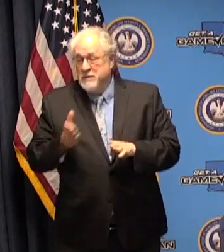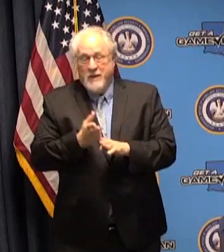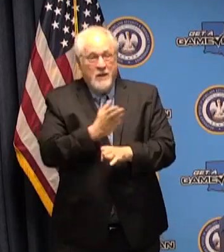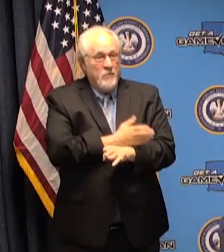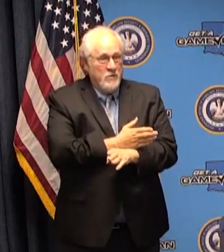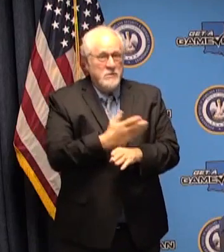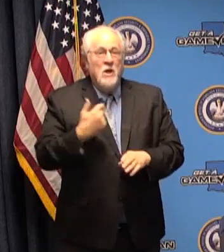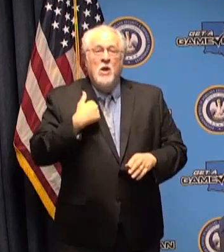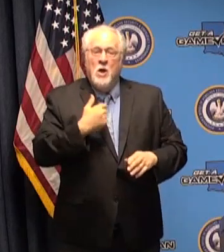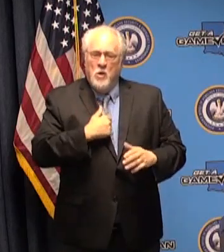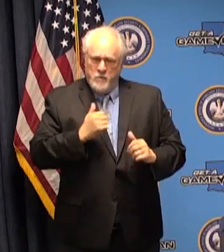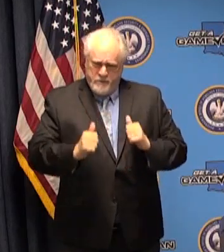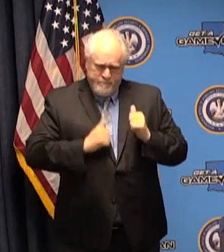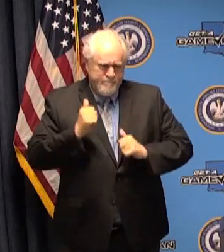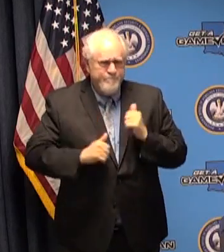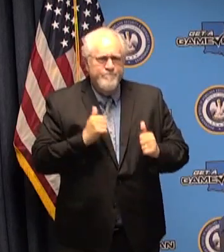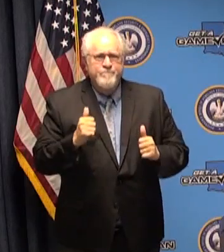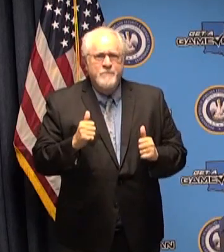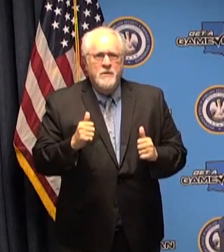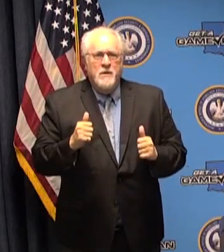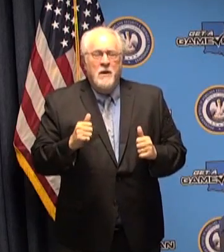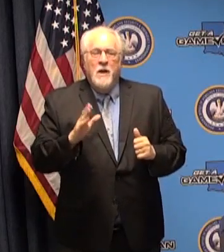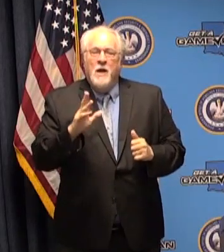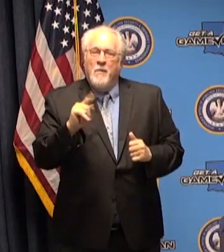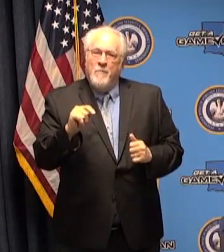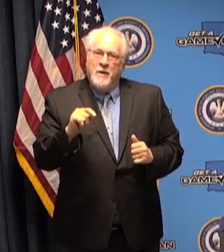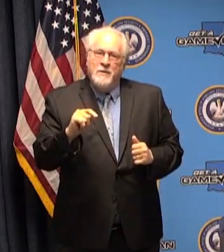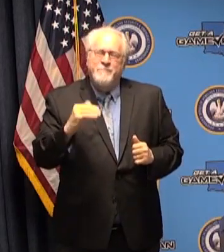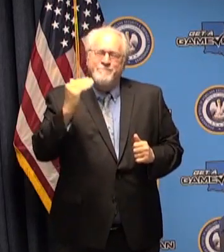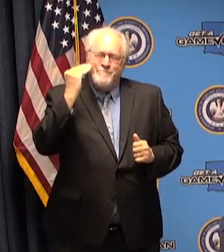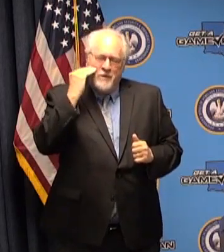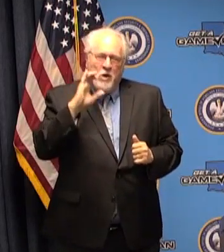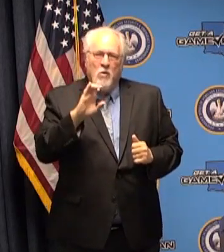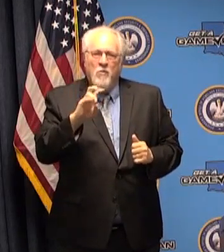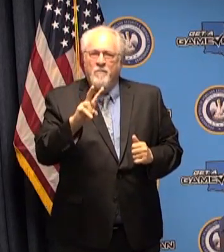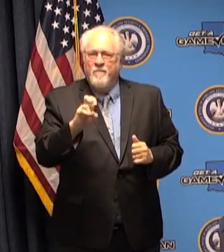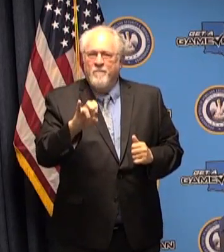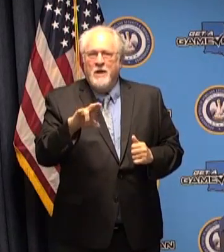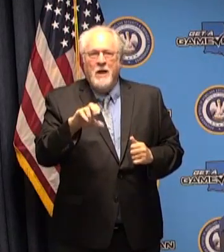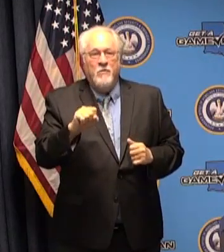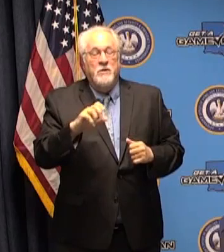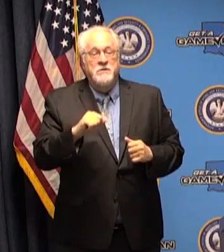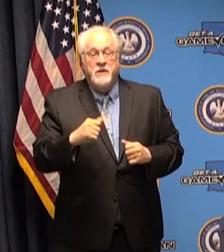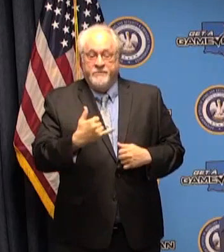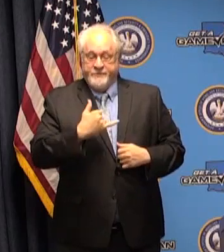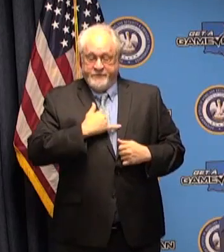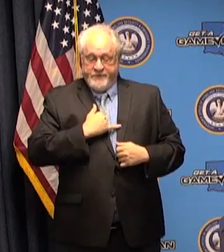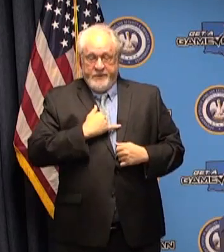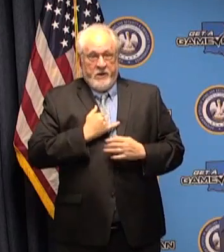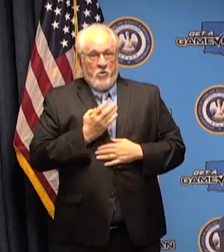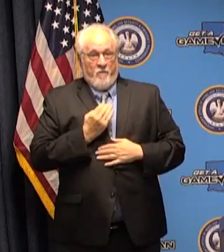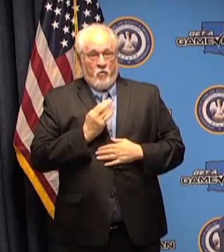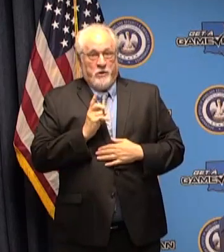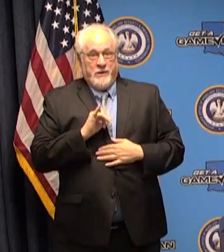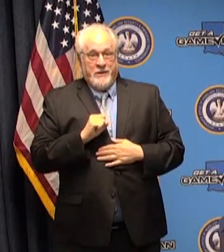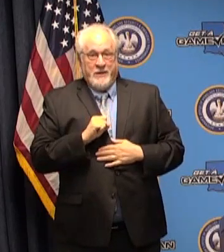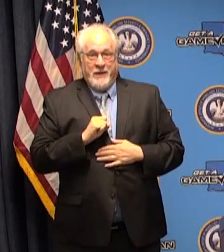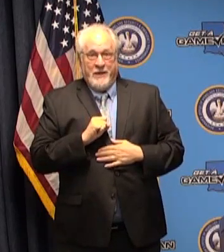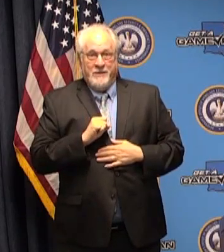We have put aggressive measures into place, but we know that this virus can actually be with someone for 14